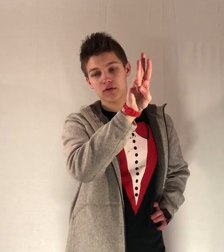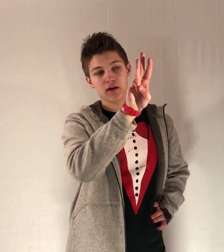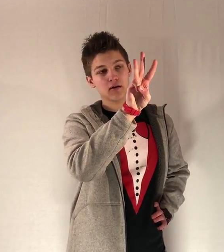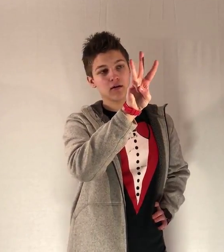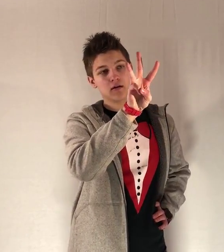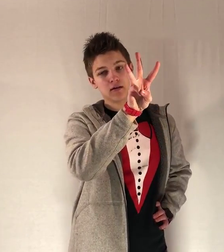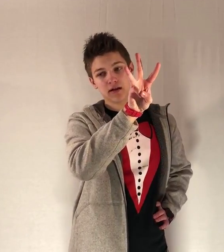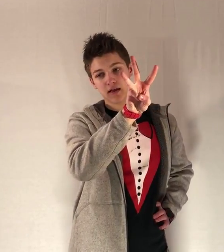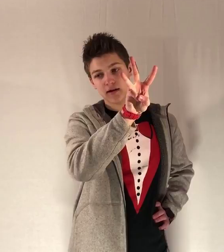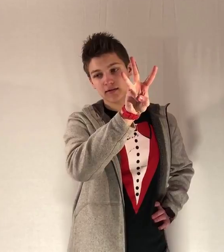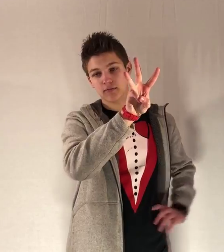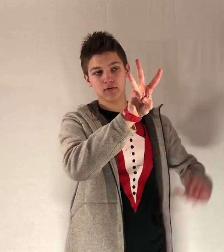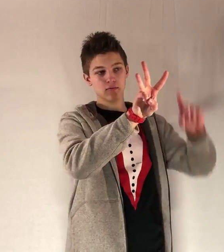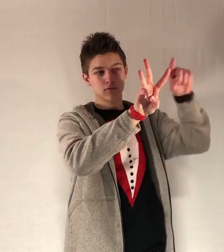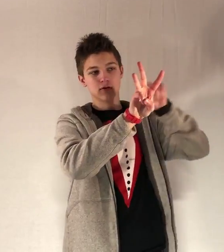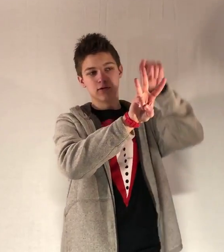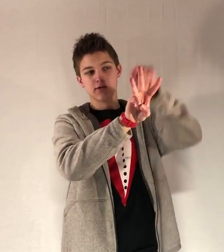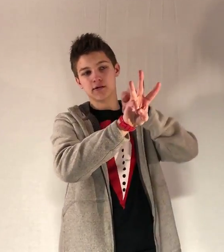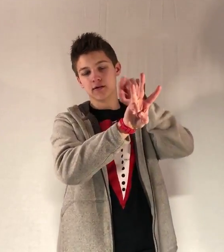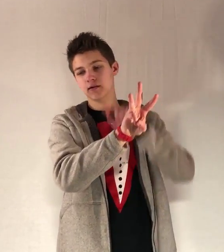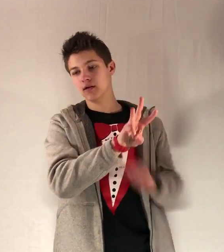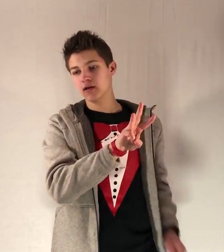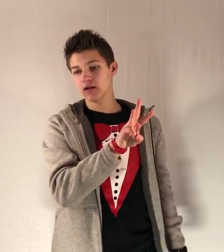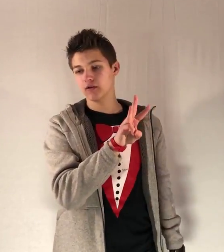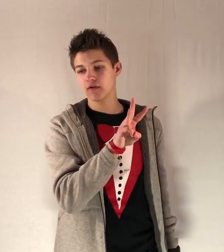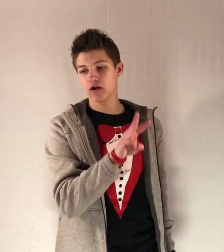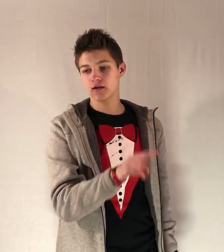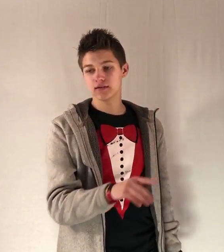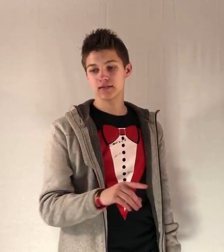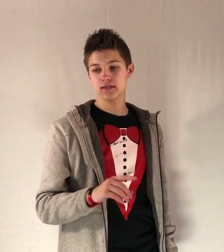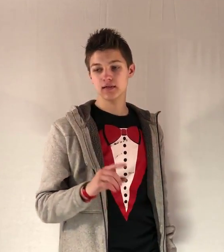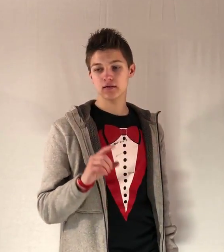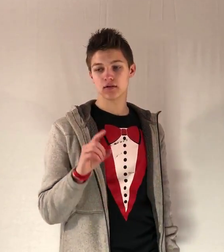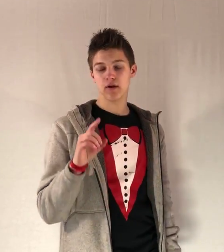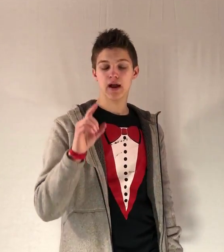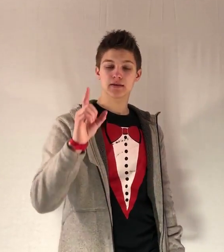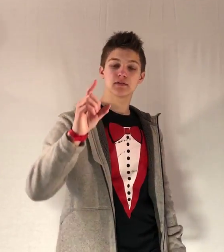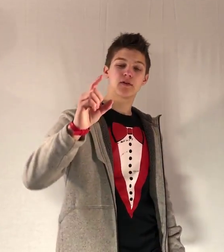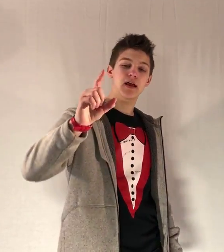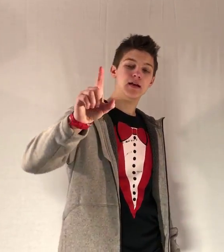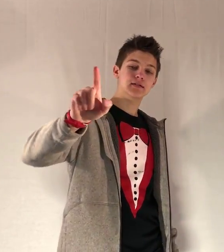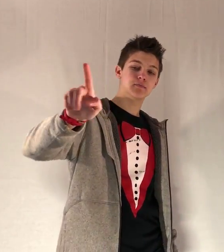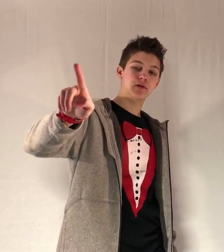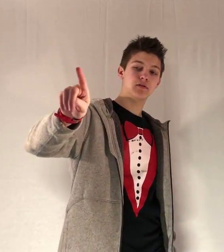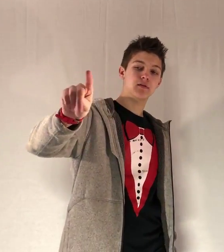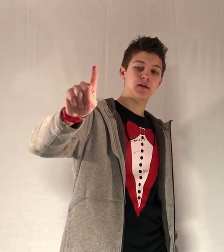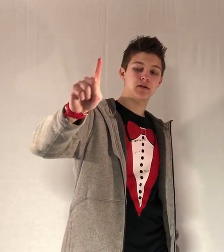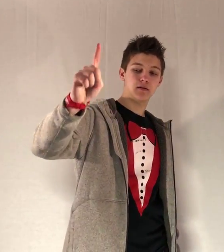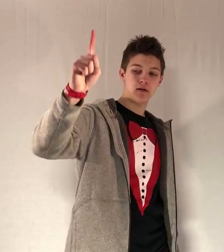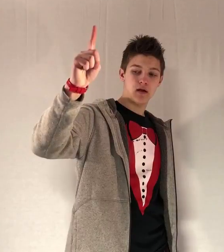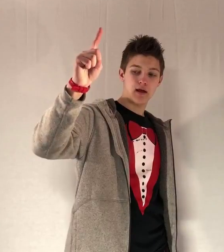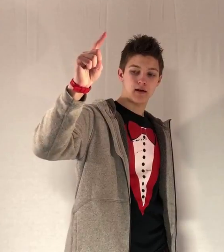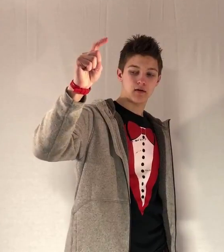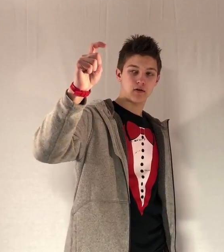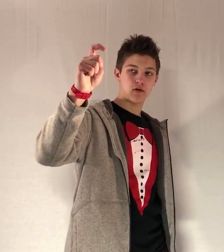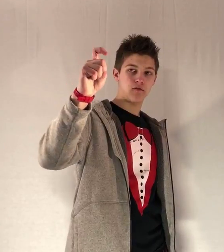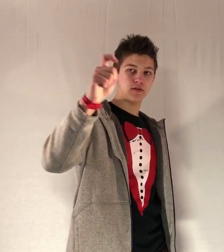there, like that. W. Da, da, da, da, da. Now you've got X. You've got X is putting your thumb in here and curving this like